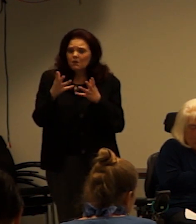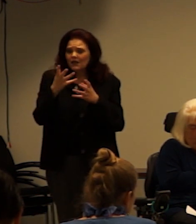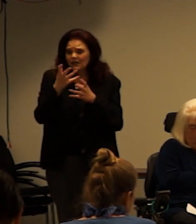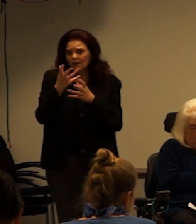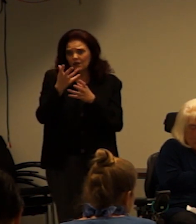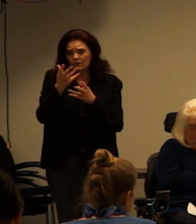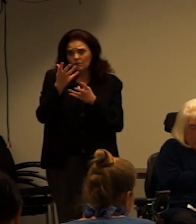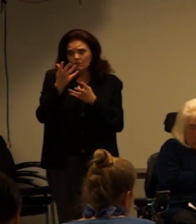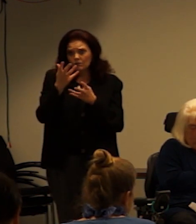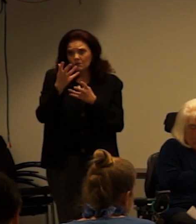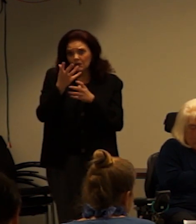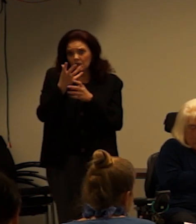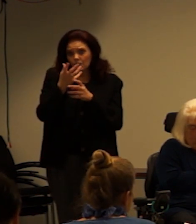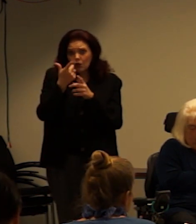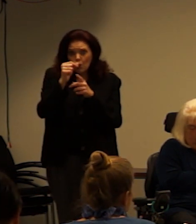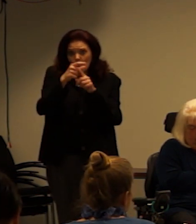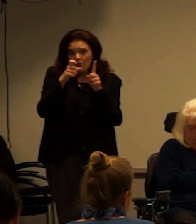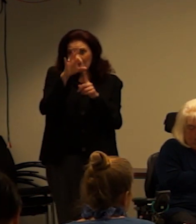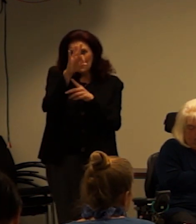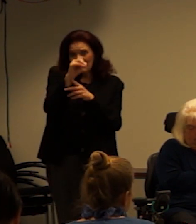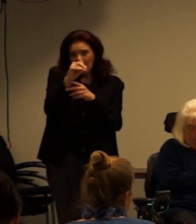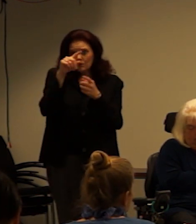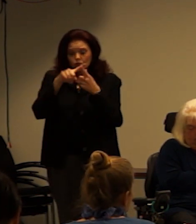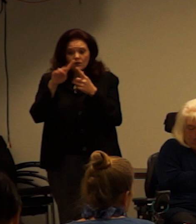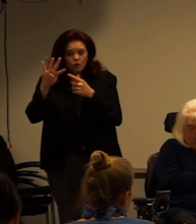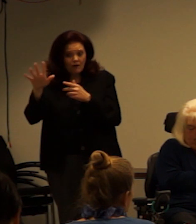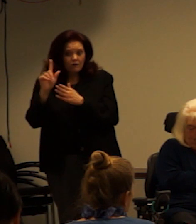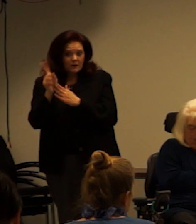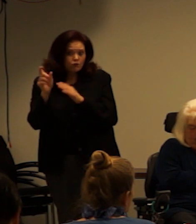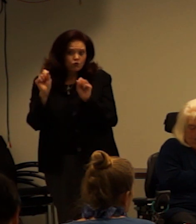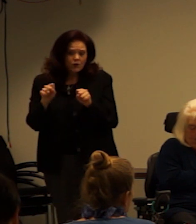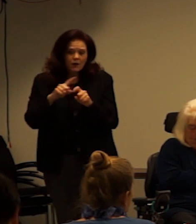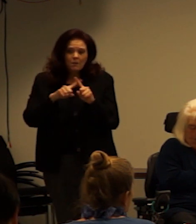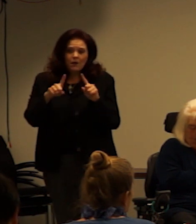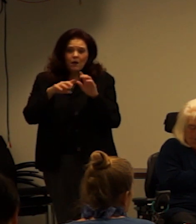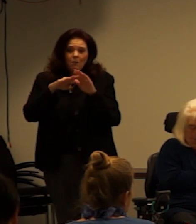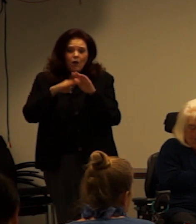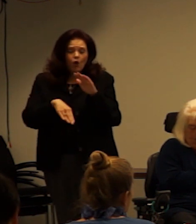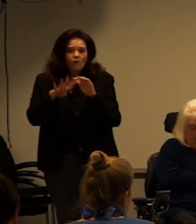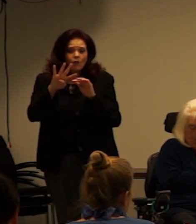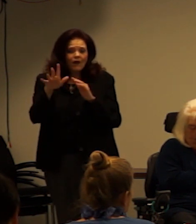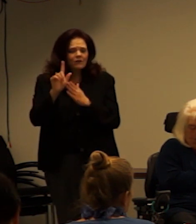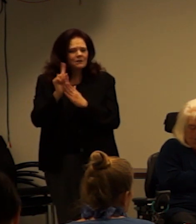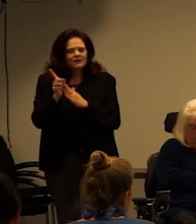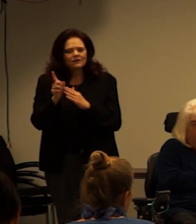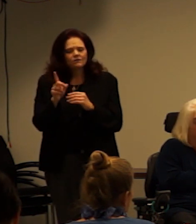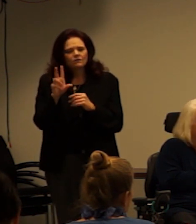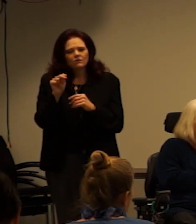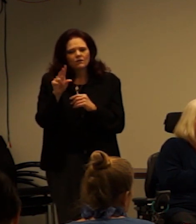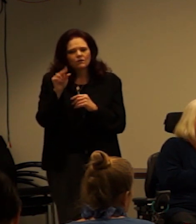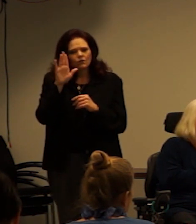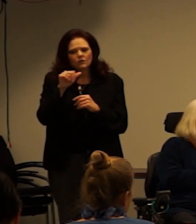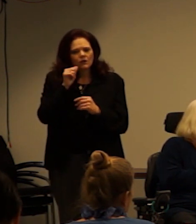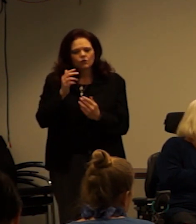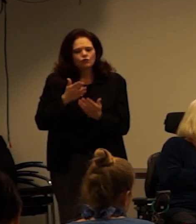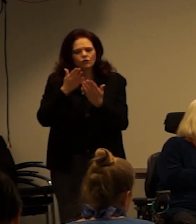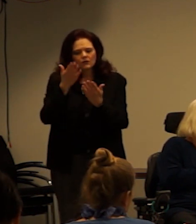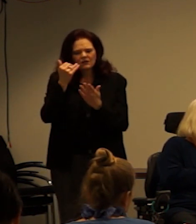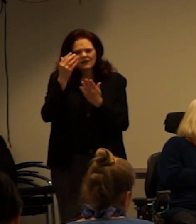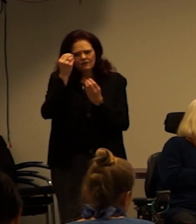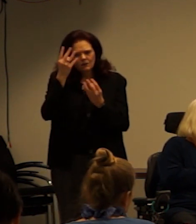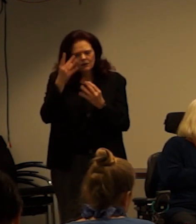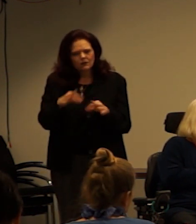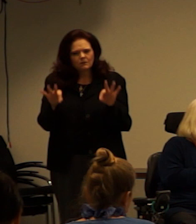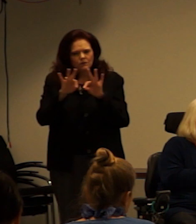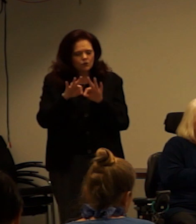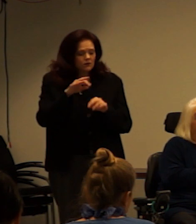down to 45. I would not go any lower than 45 because the information is just too vitally important, okay? And sometimes